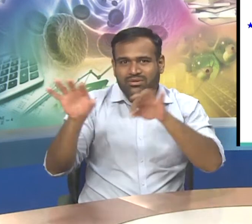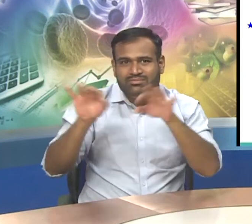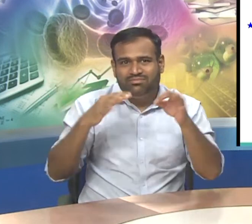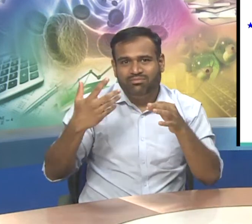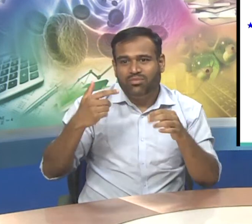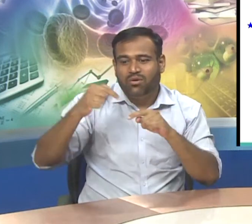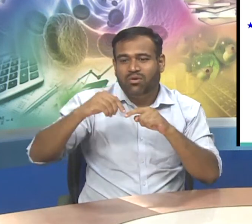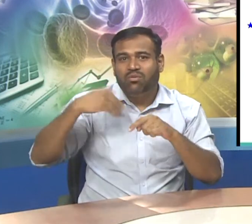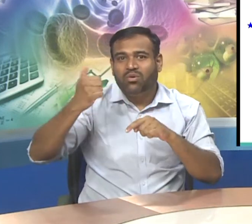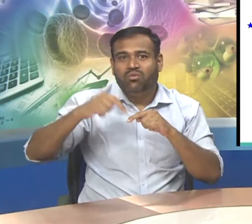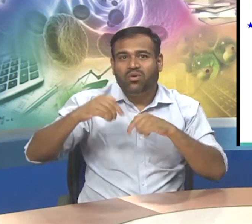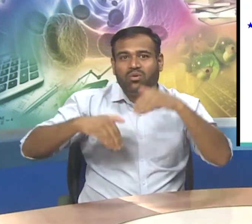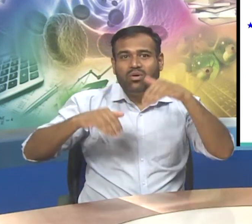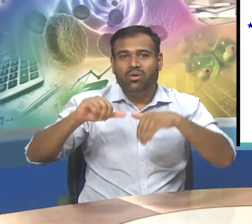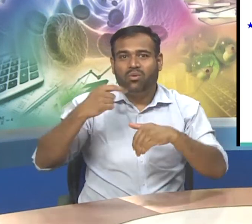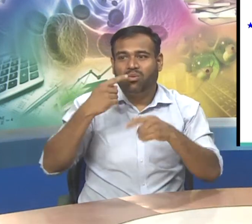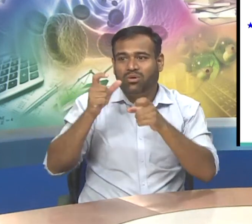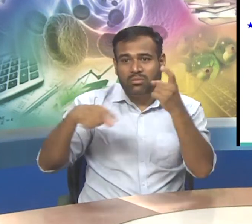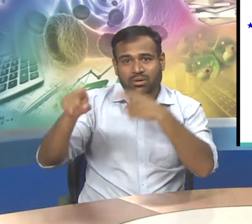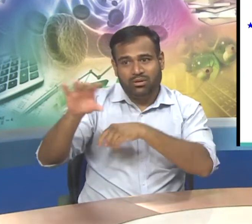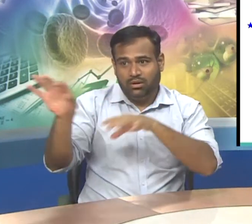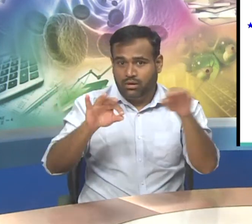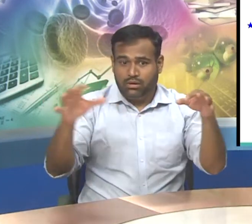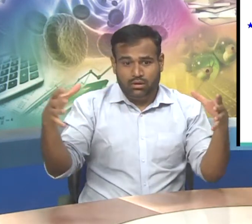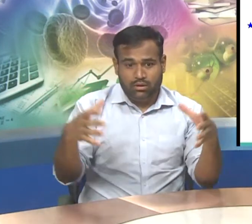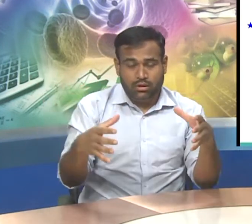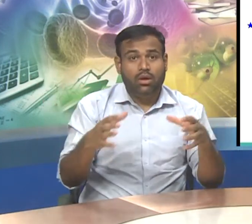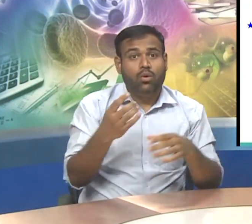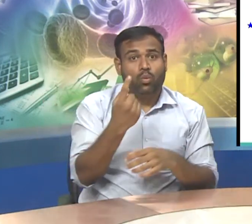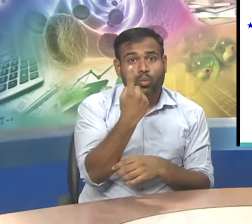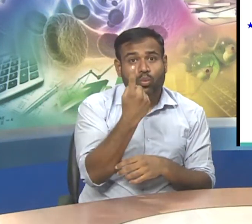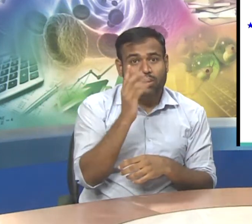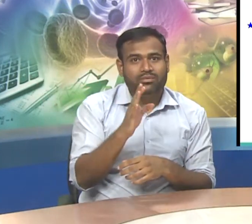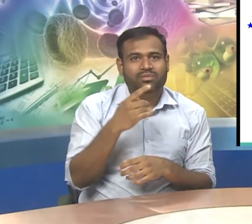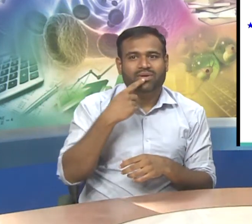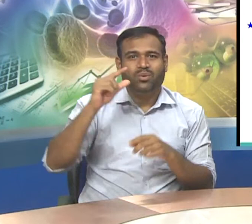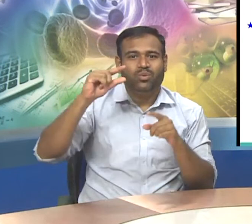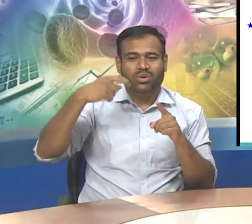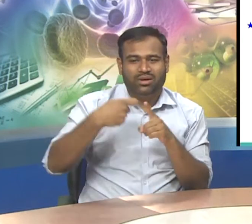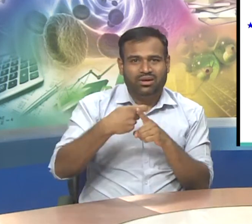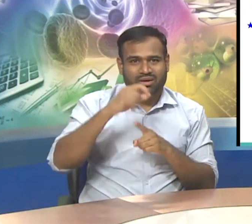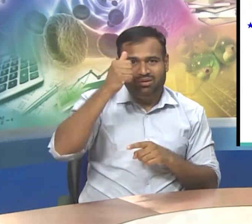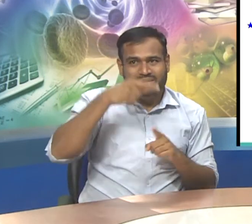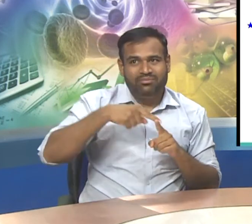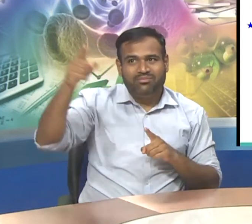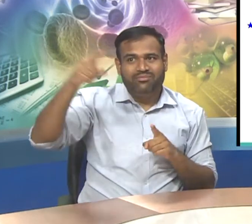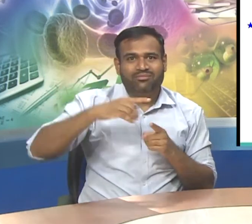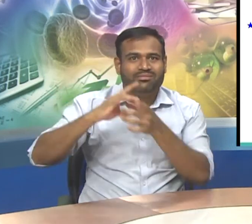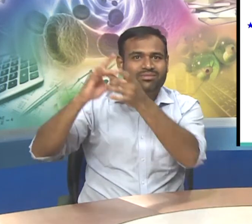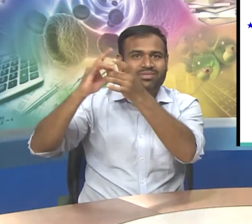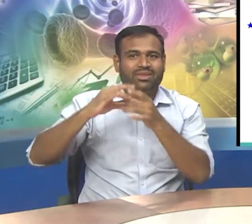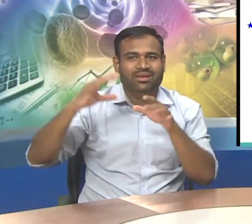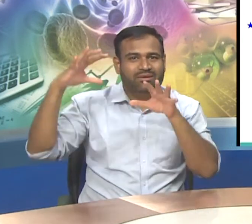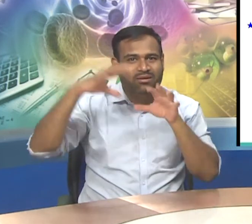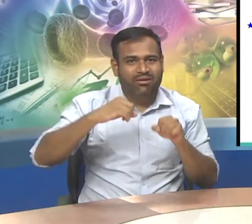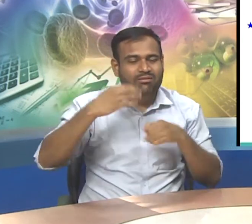The legislative powers of the governor also include to nominate one member of the Anglo-Indian